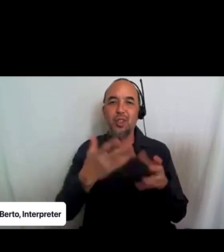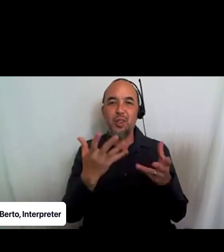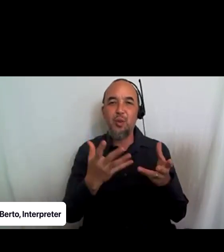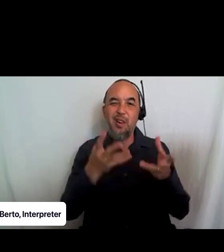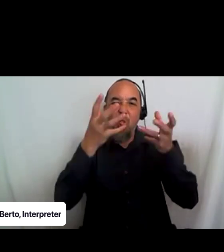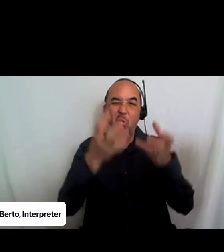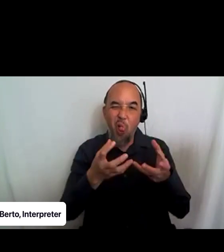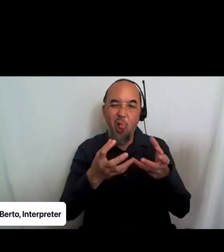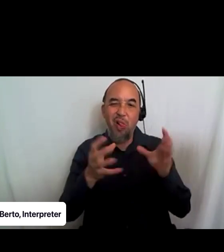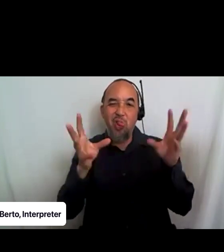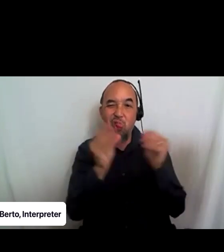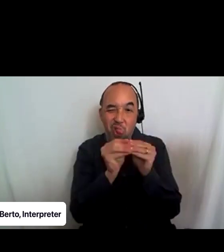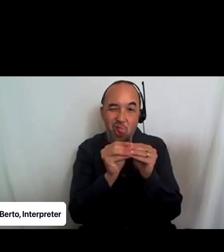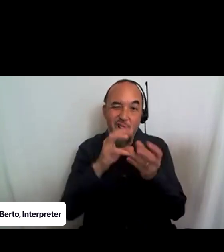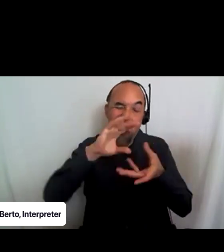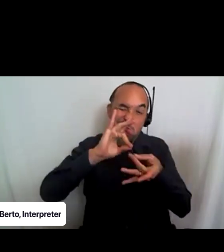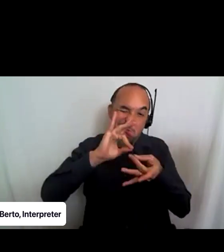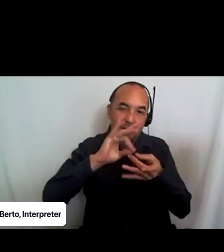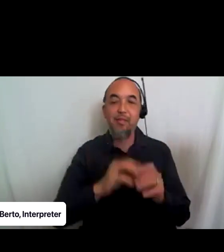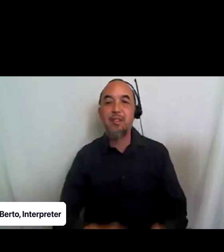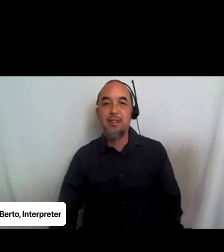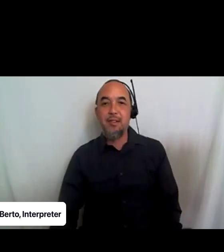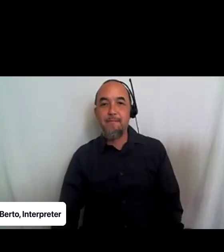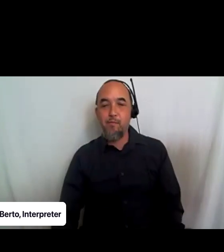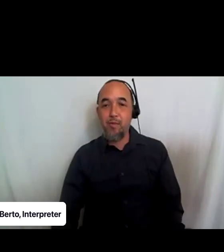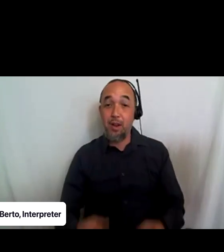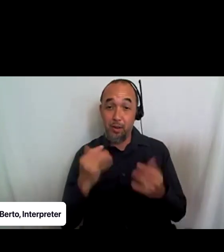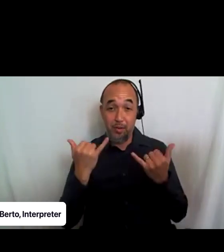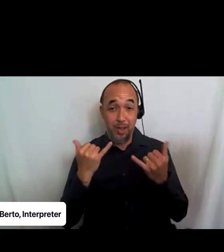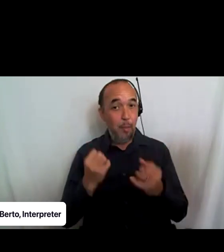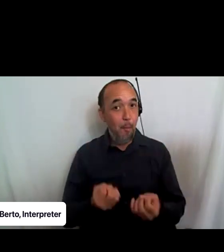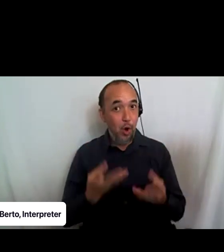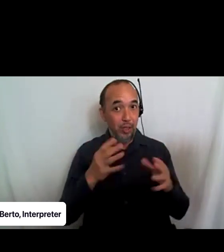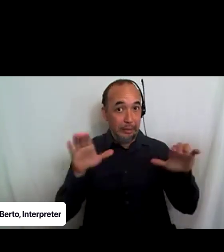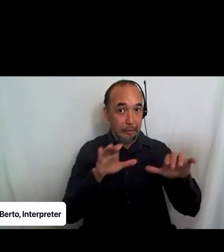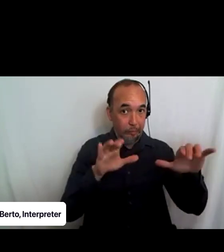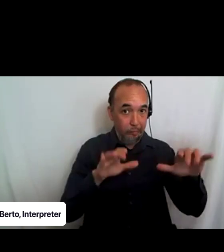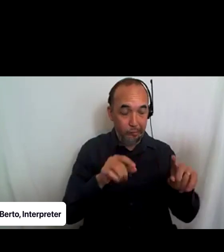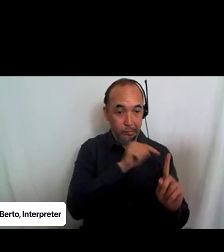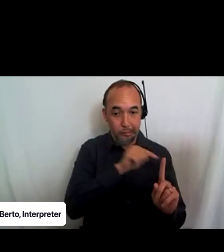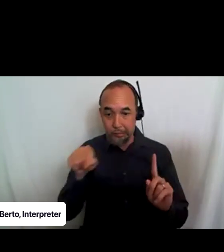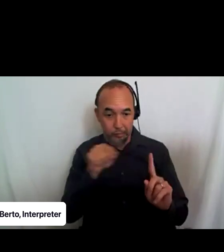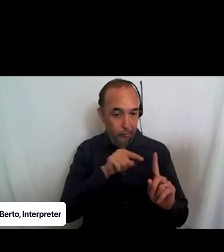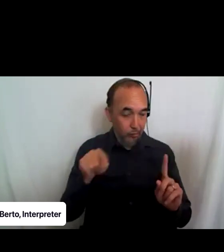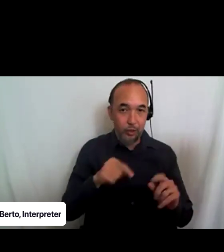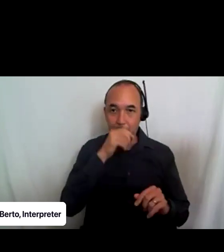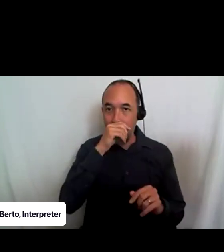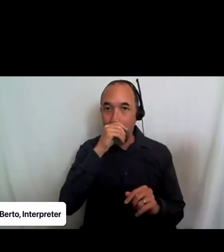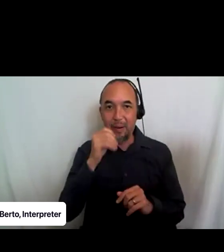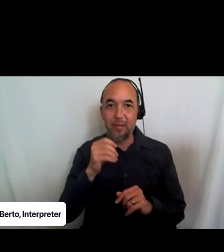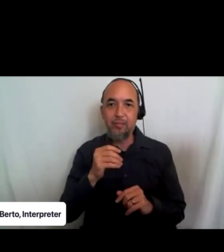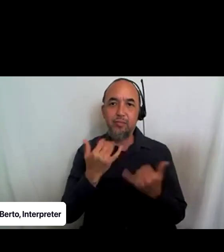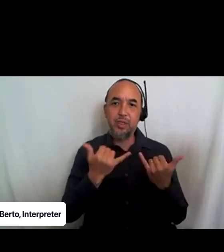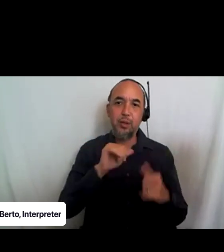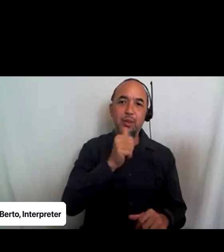stick together. So I know we're multitasking, so keep an eye on that. 6 minutes. Let's see. It's 10:30